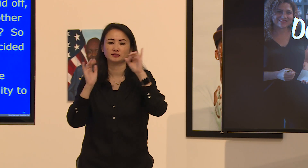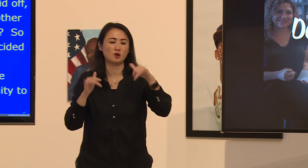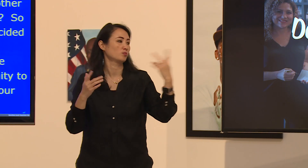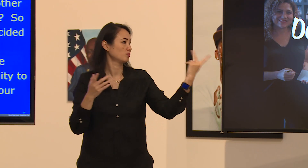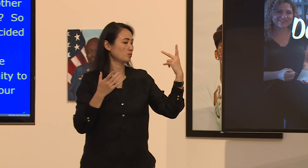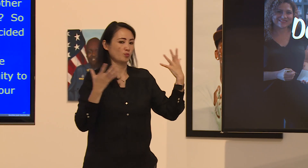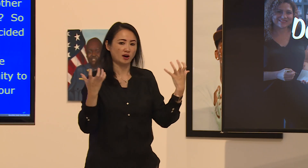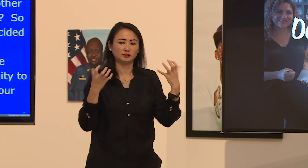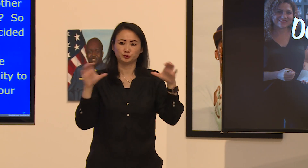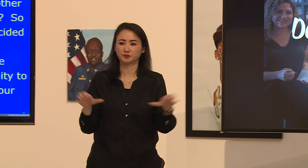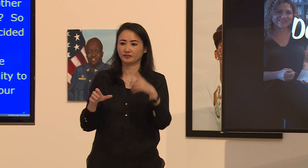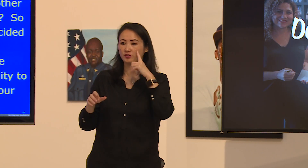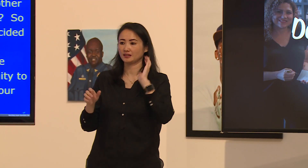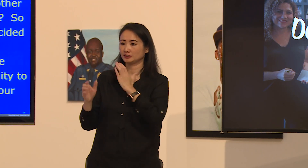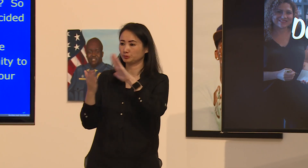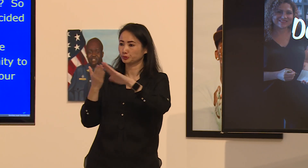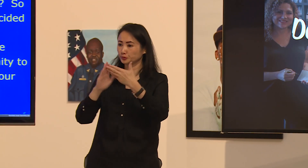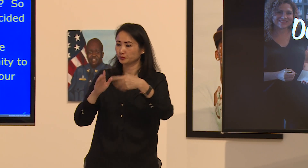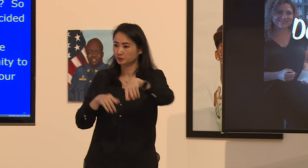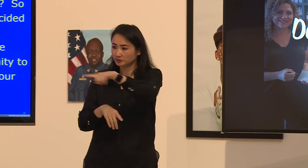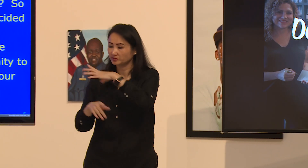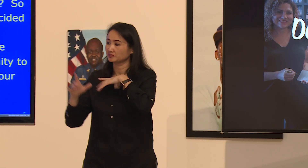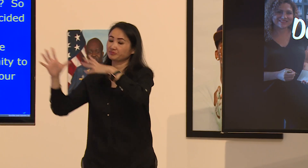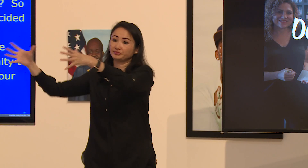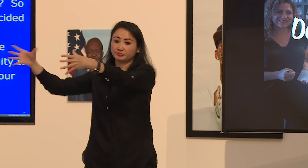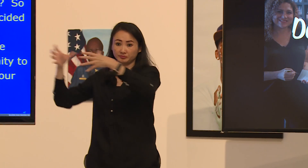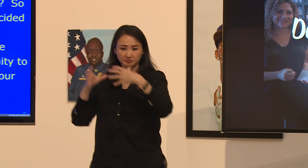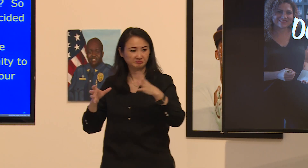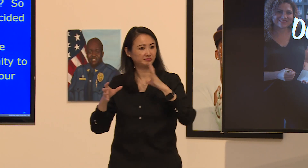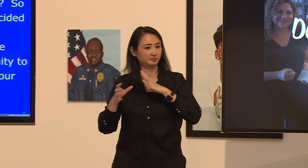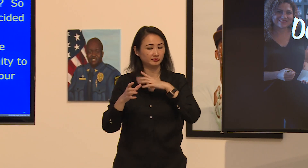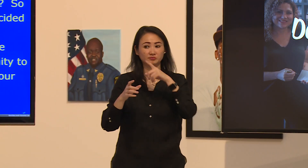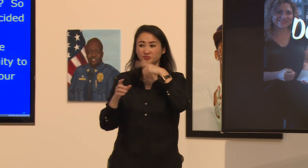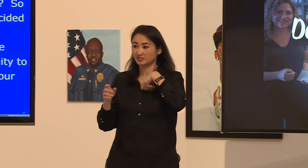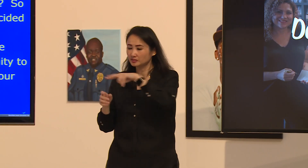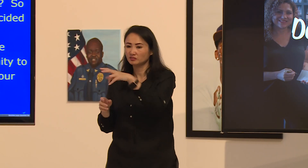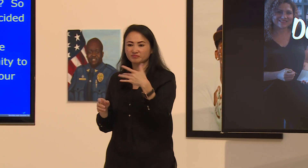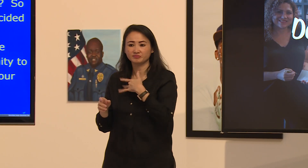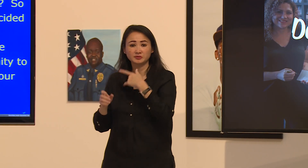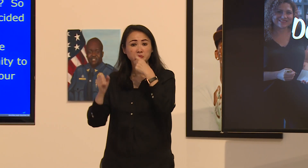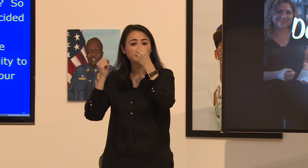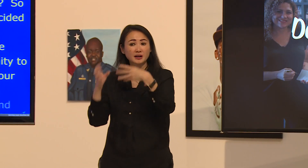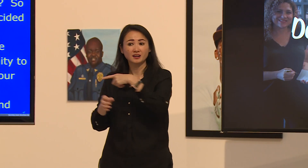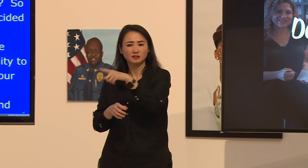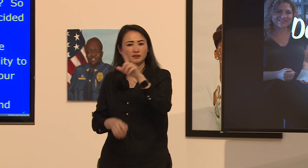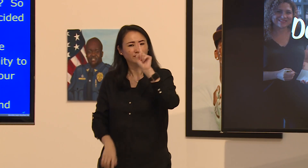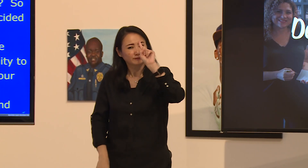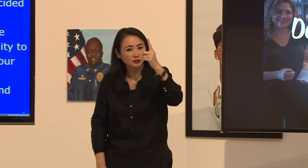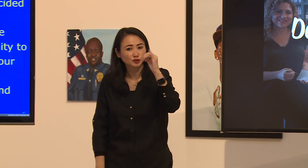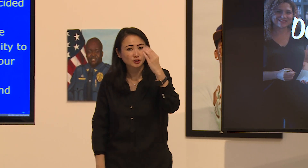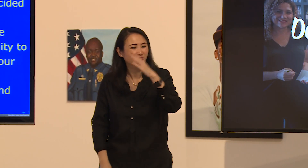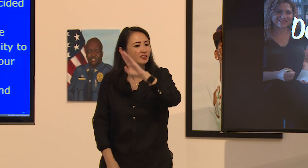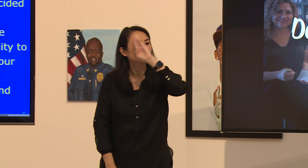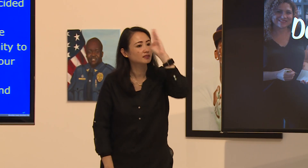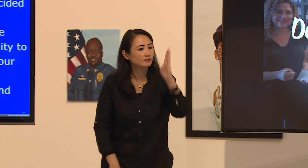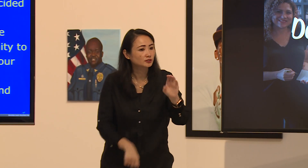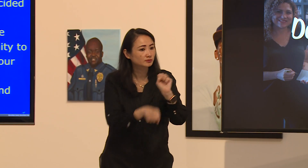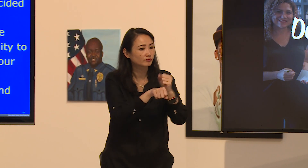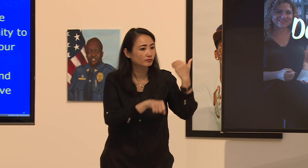in our community wanted and needed these opportunities, and we had the means to be able to provide that. Some who